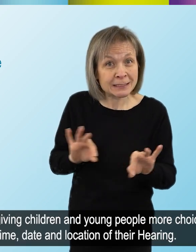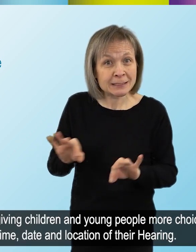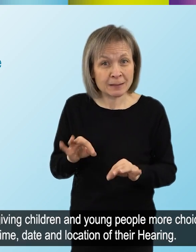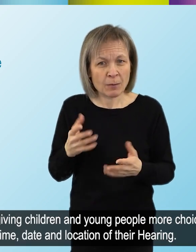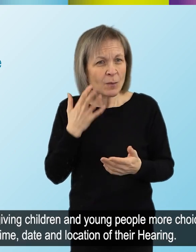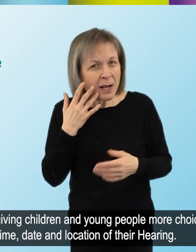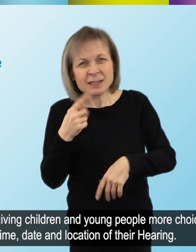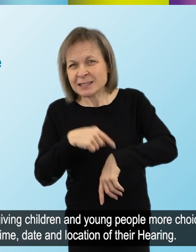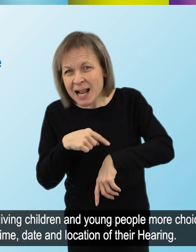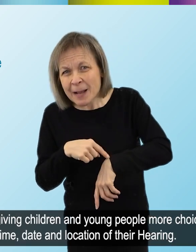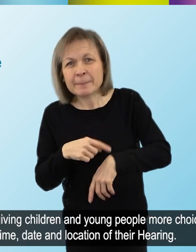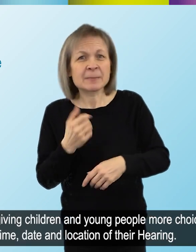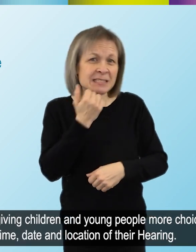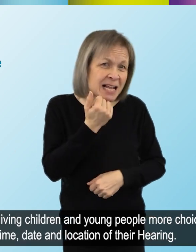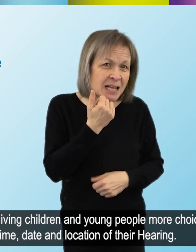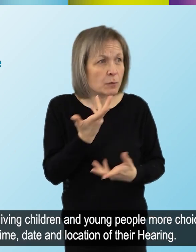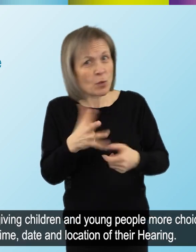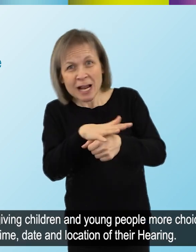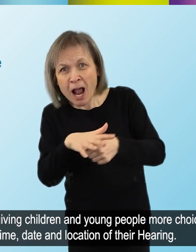the time, date and location of their hearing.